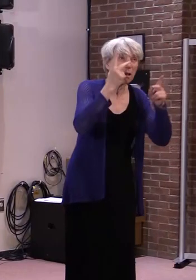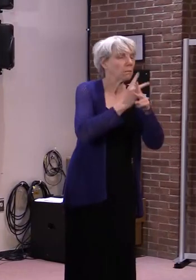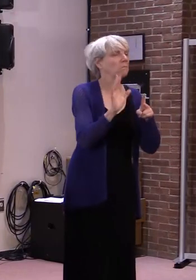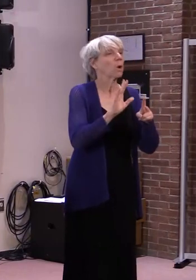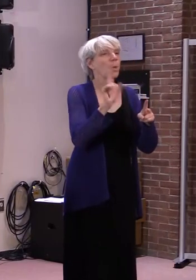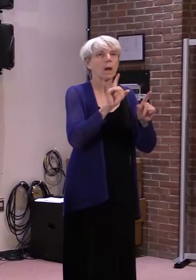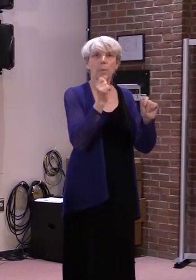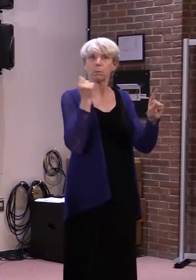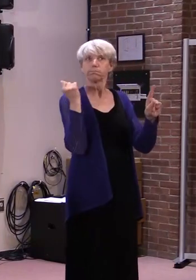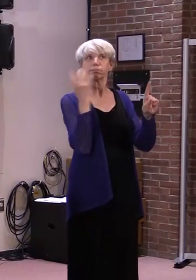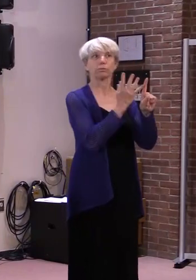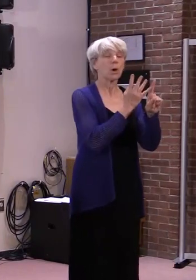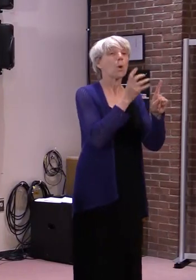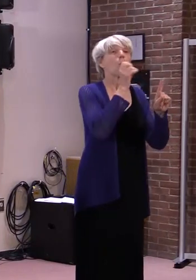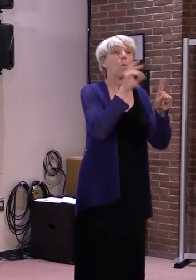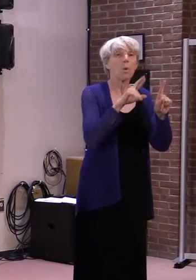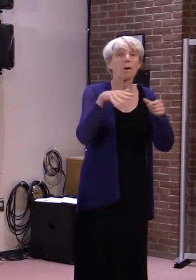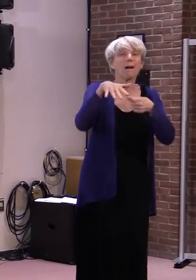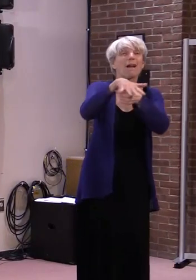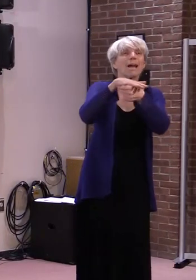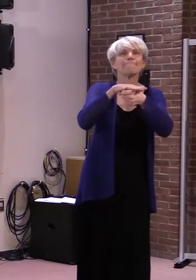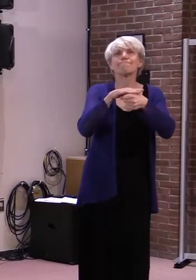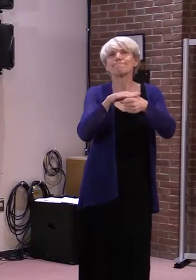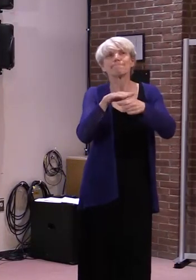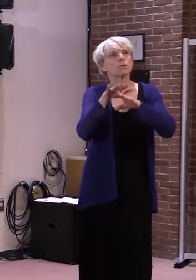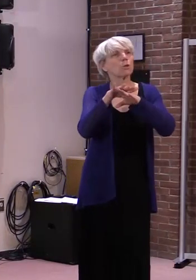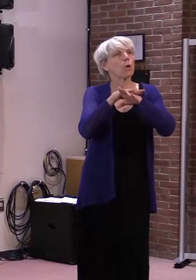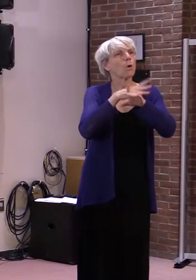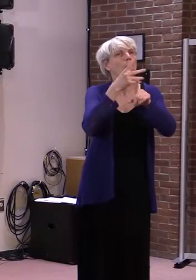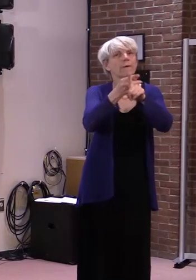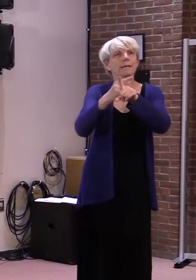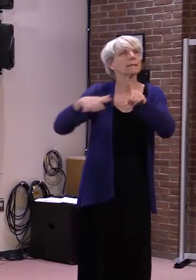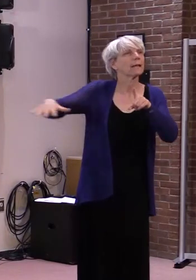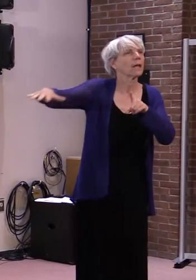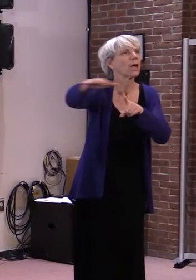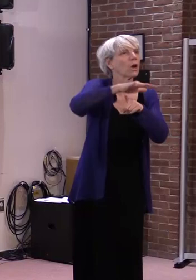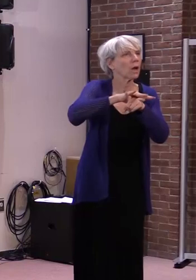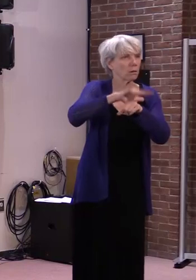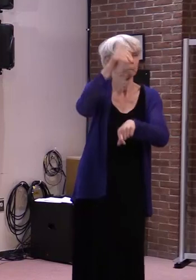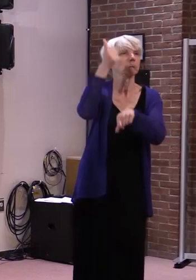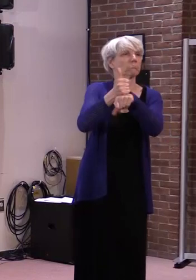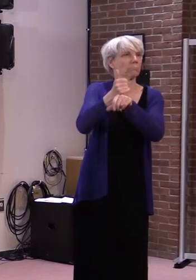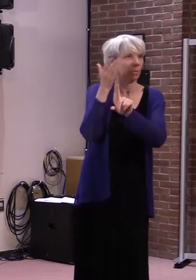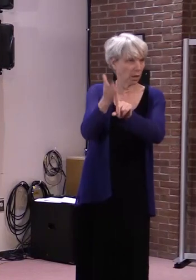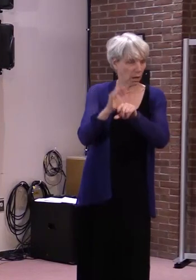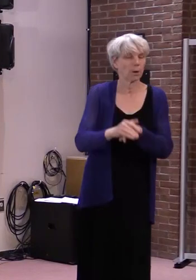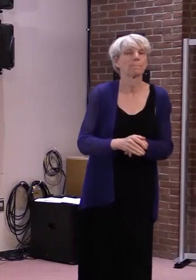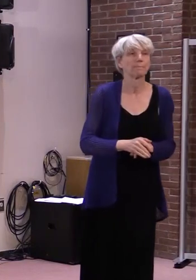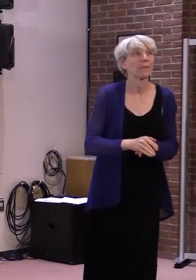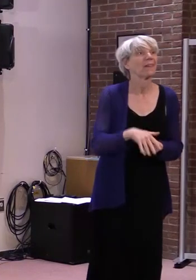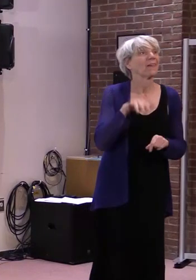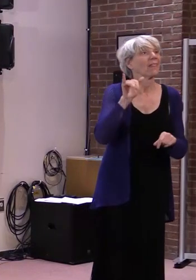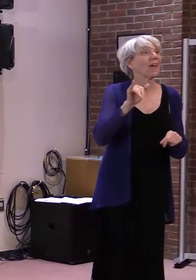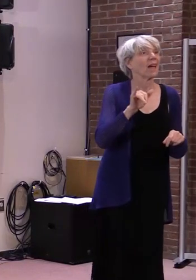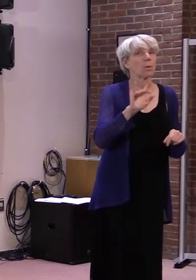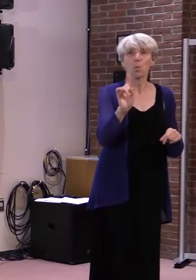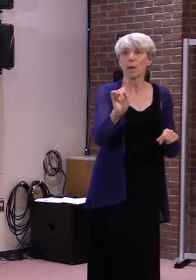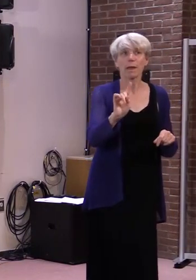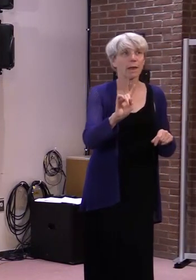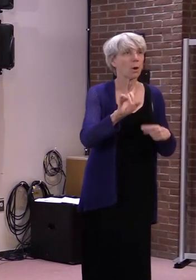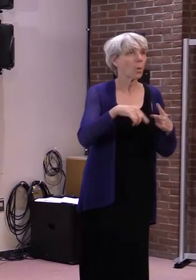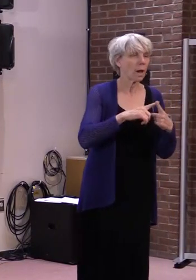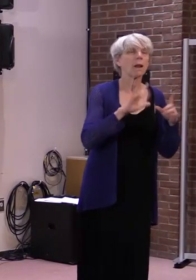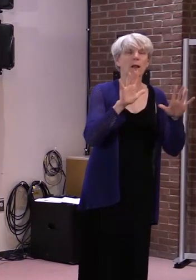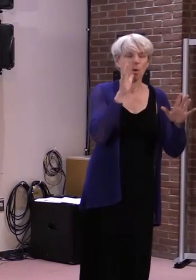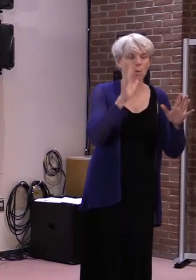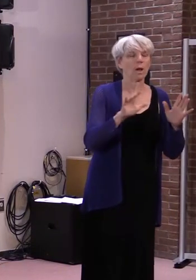where vaccinations have perhaps lagged. We will have more to say about each of these with a map